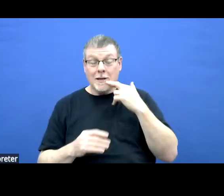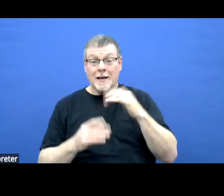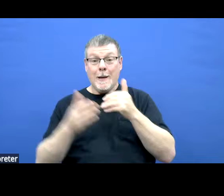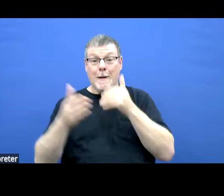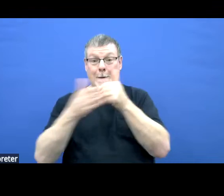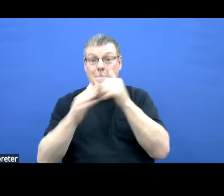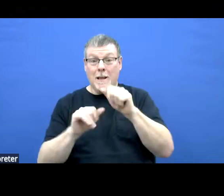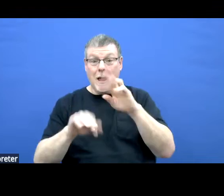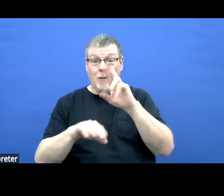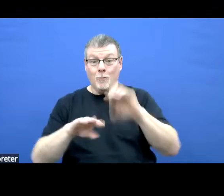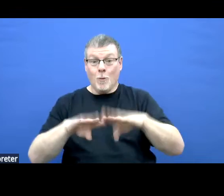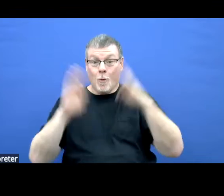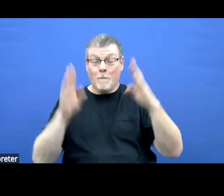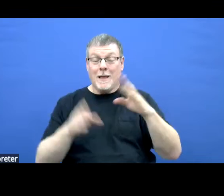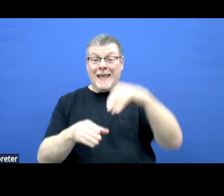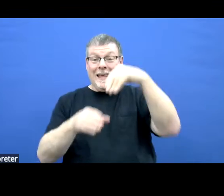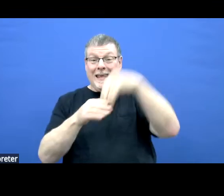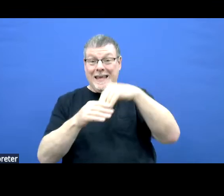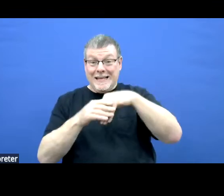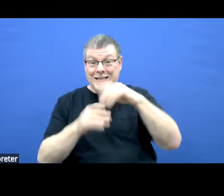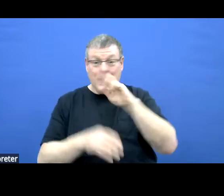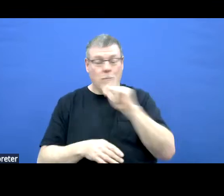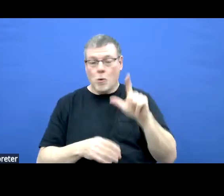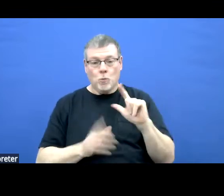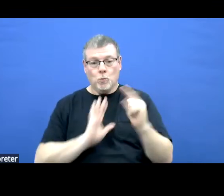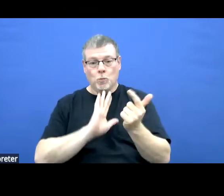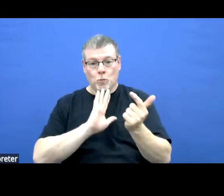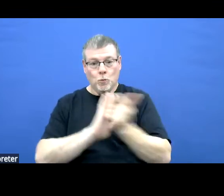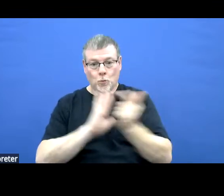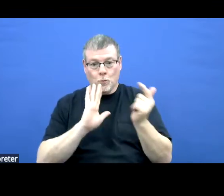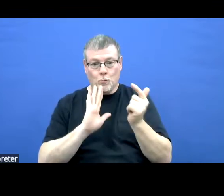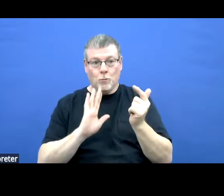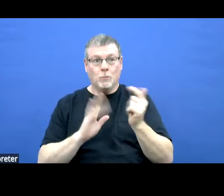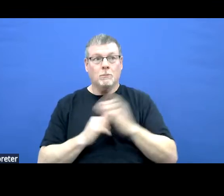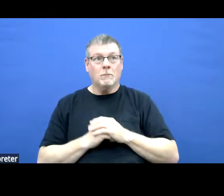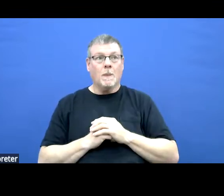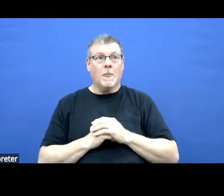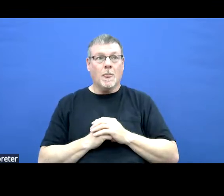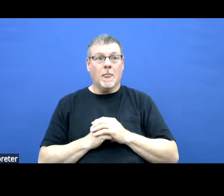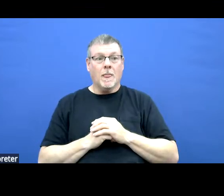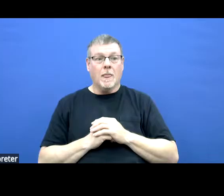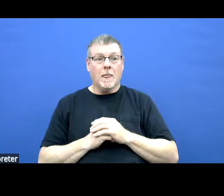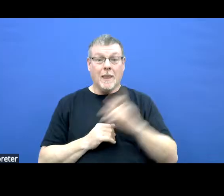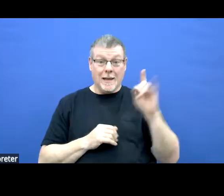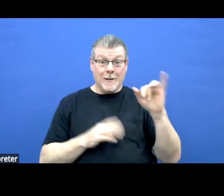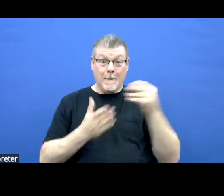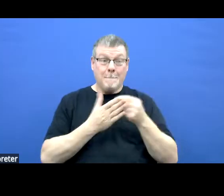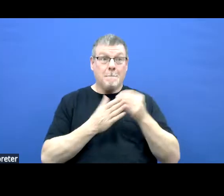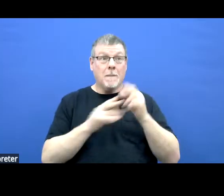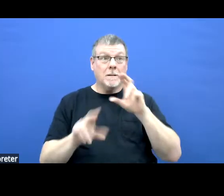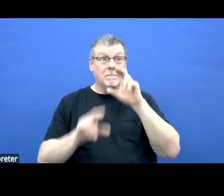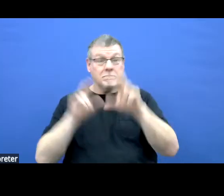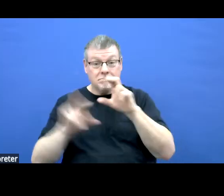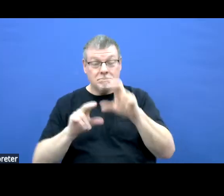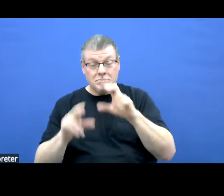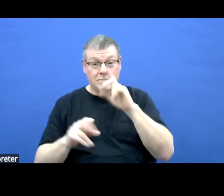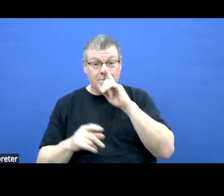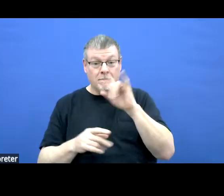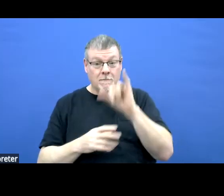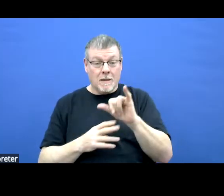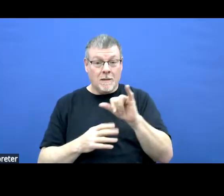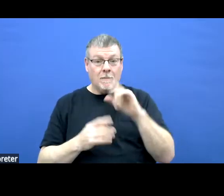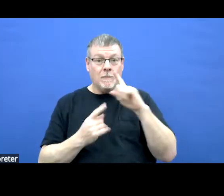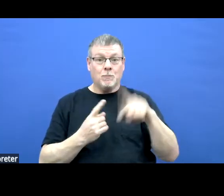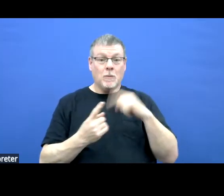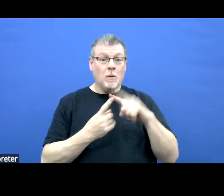can reopen. Stores and restaurants inside malls have to stay closed. Did you put any money into the mall when you got the money